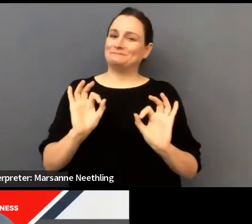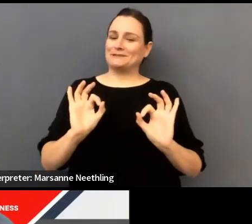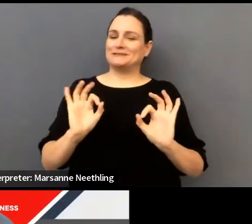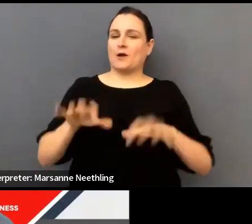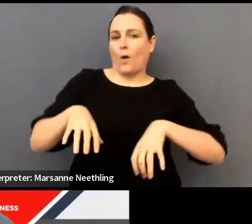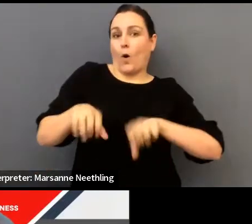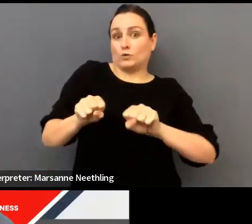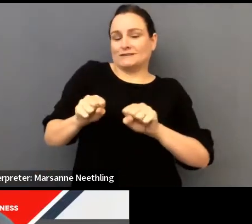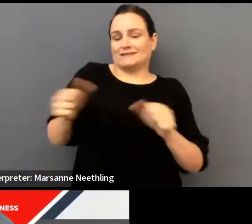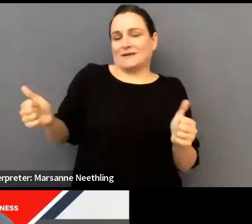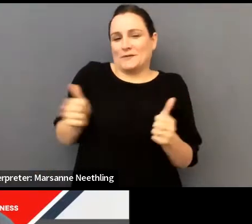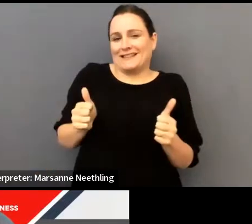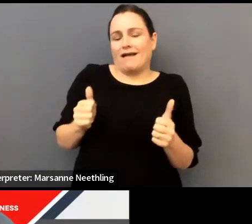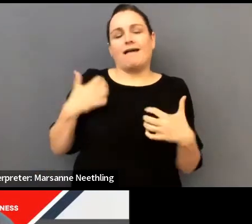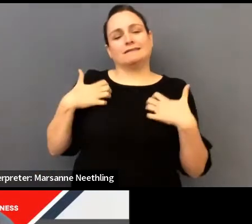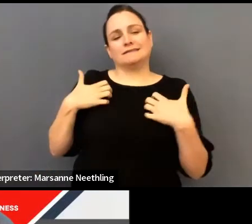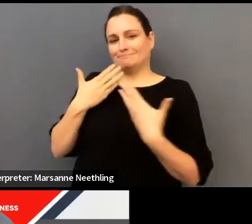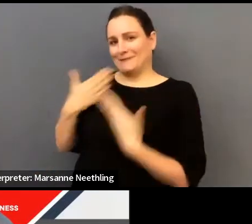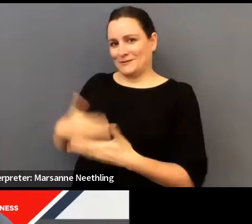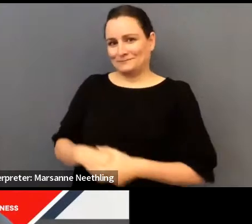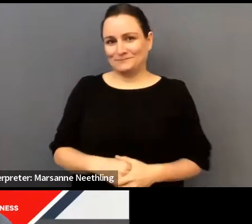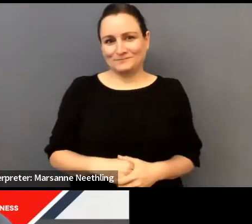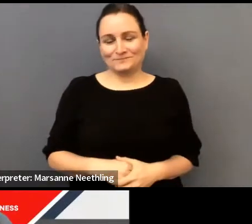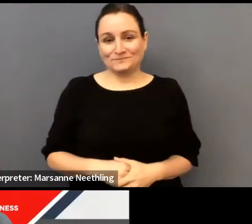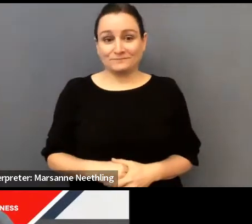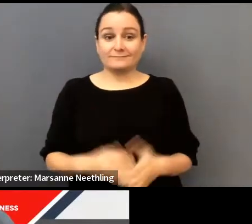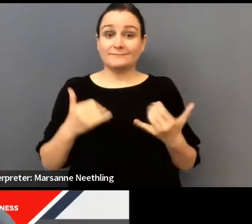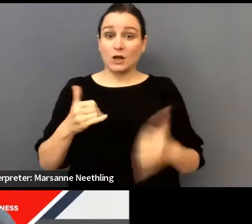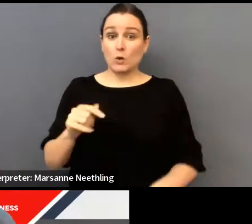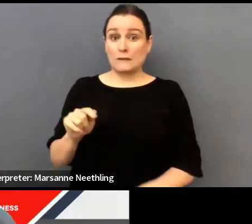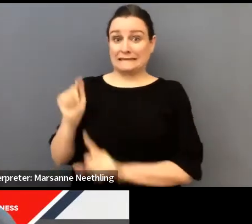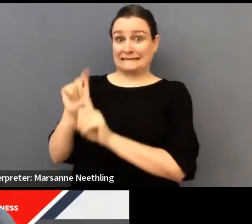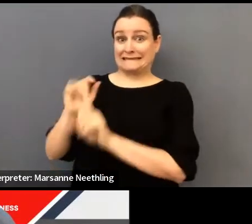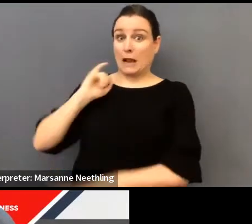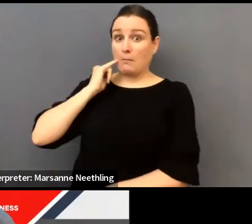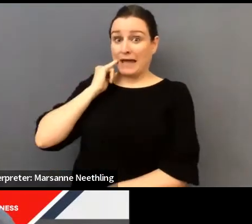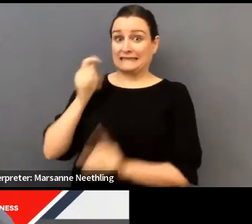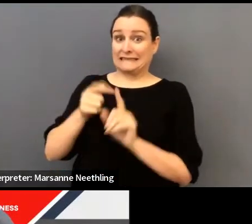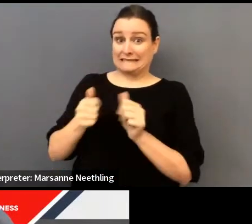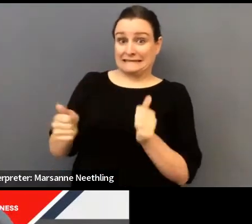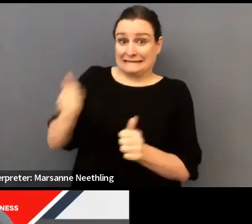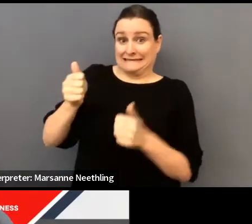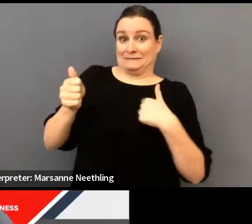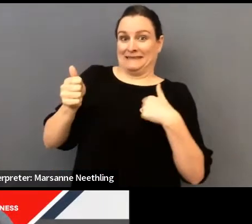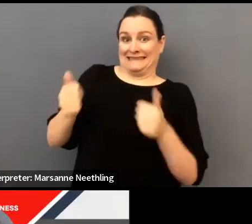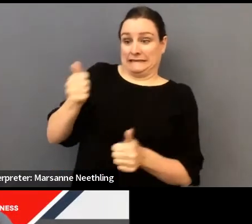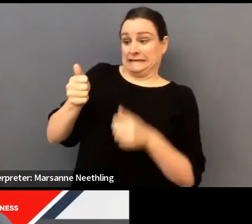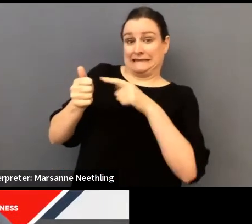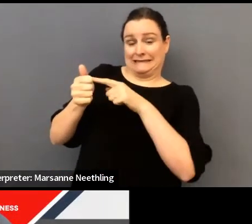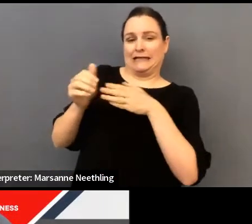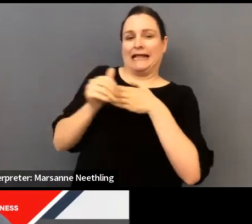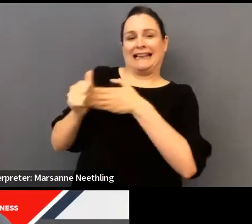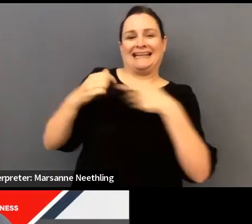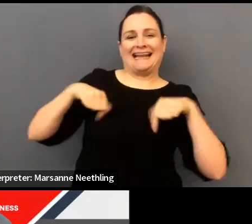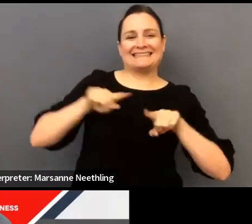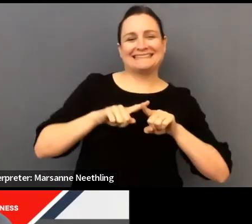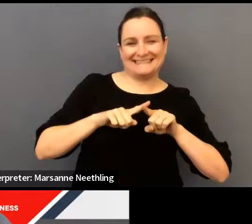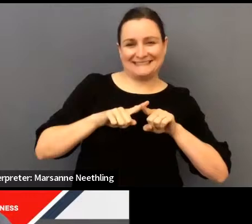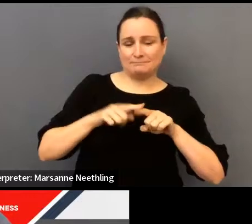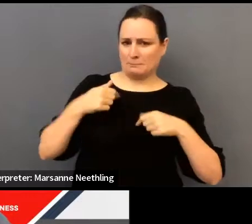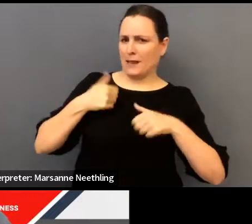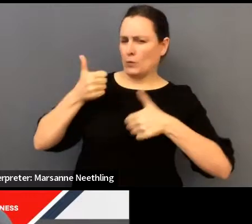now to call upon my leader at HETSA and a good friend, Marcia, to address us.